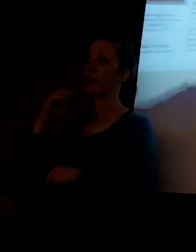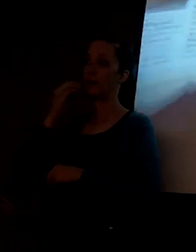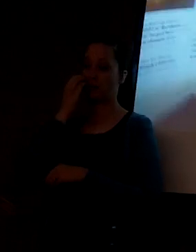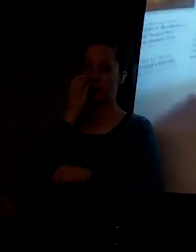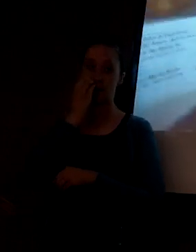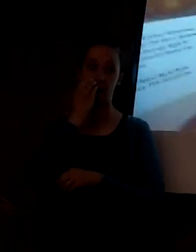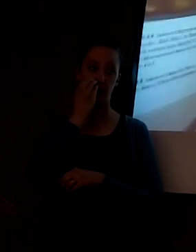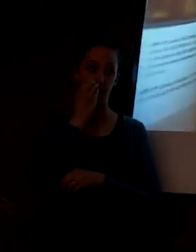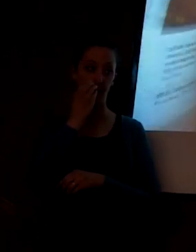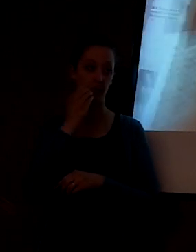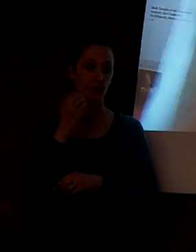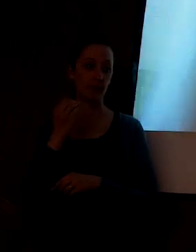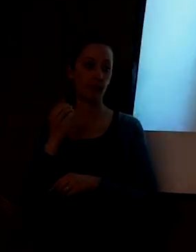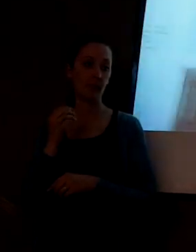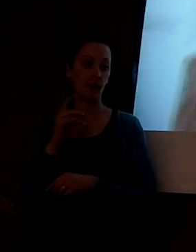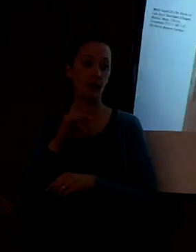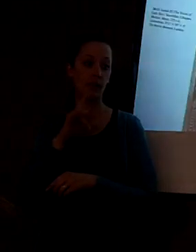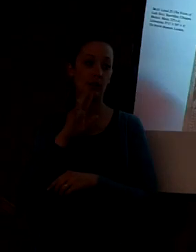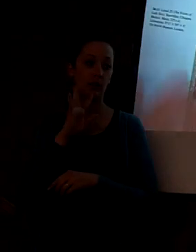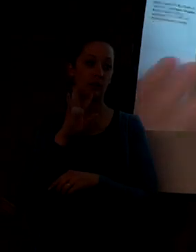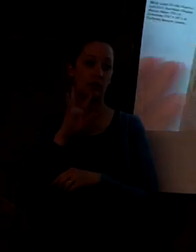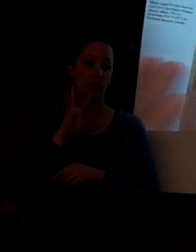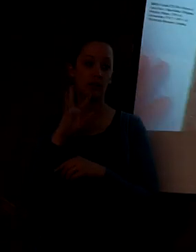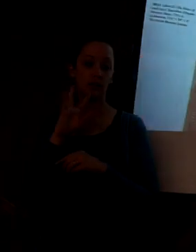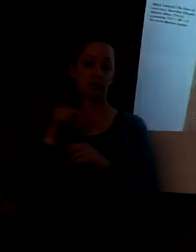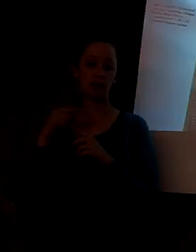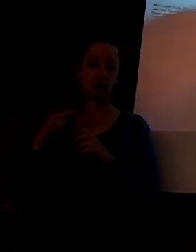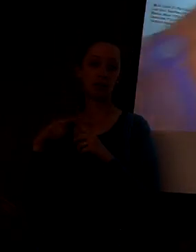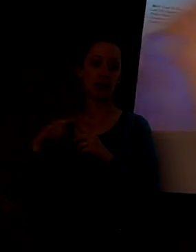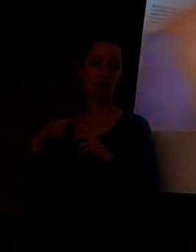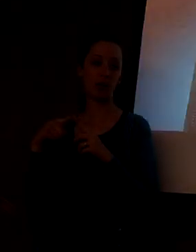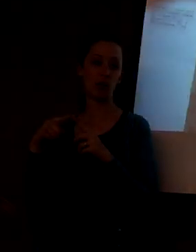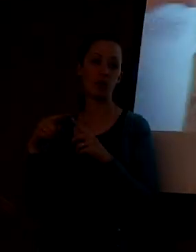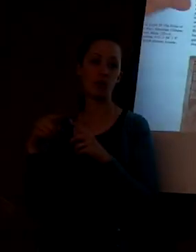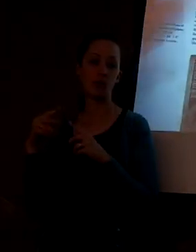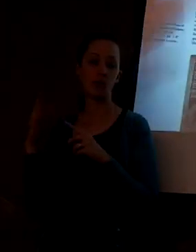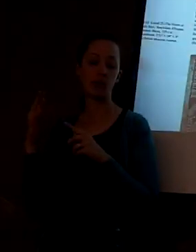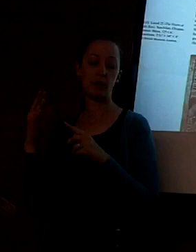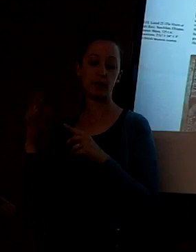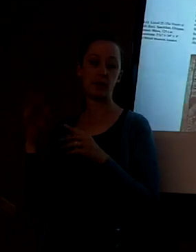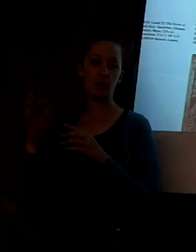and then we looked at the importance of